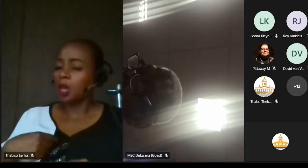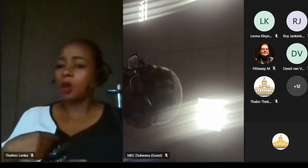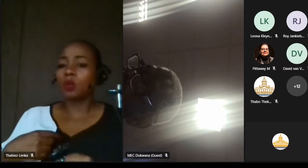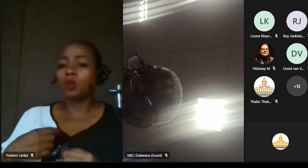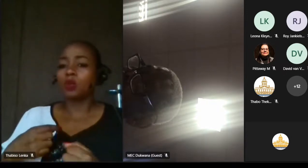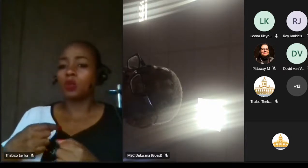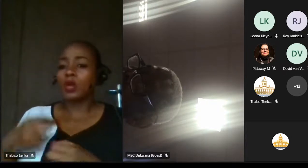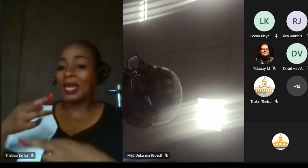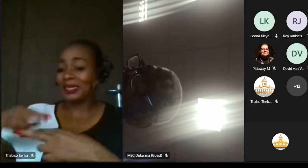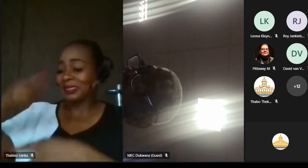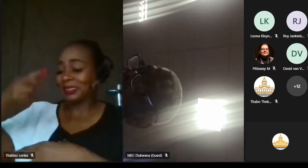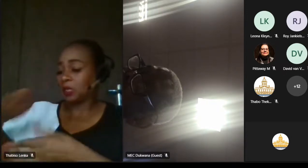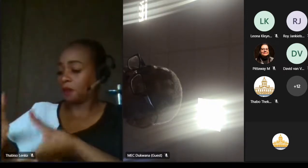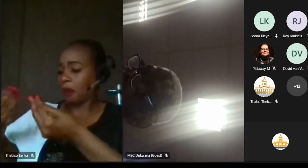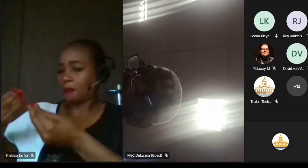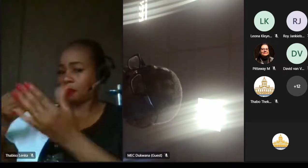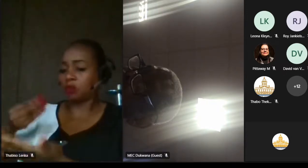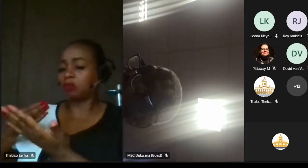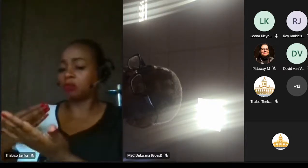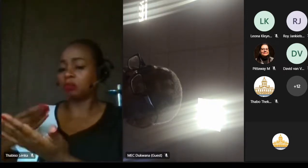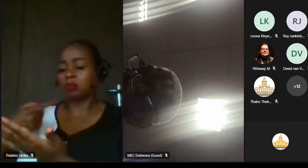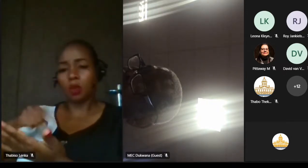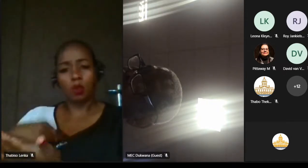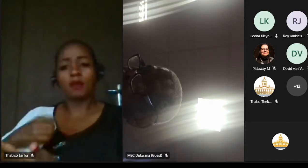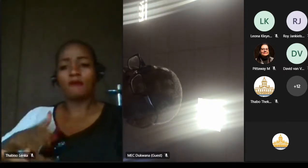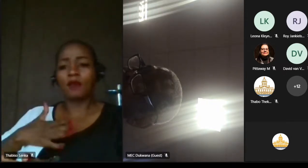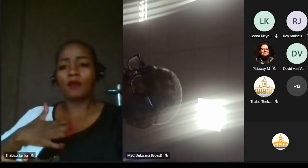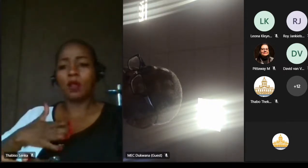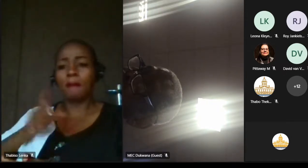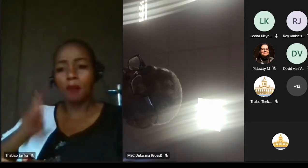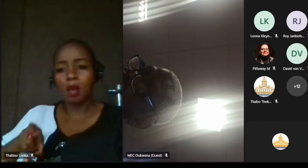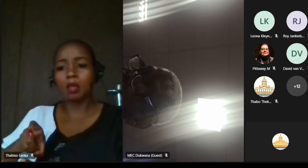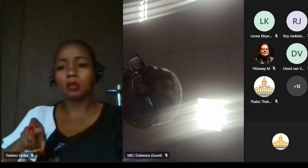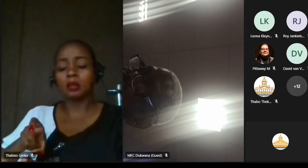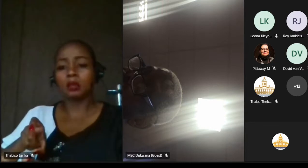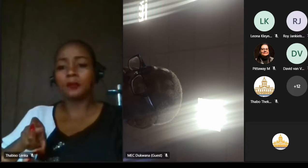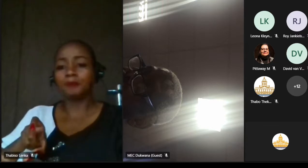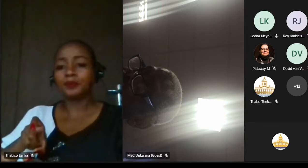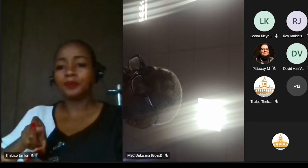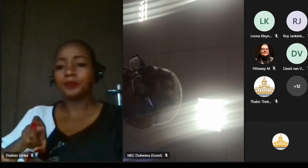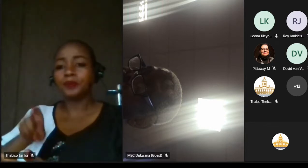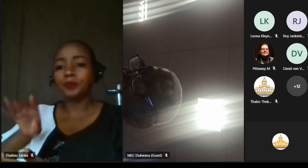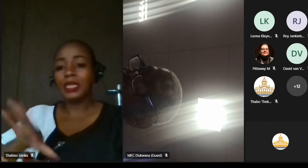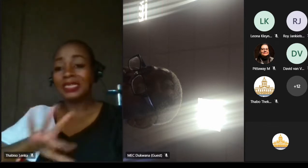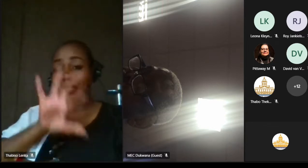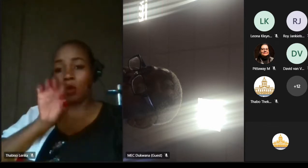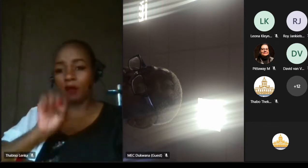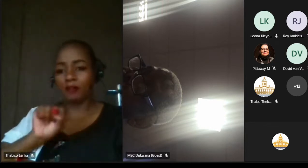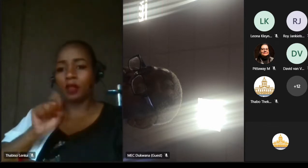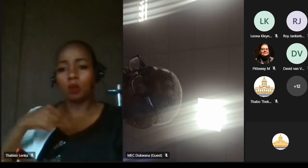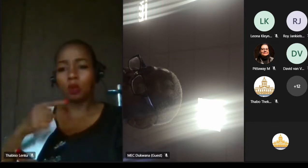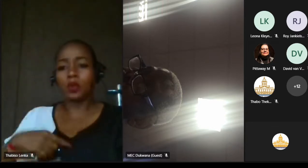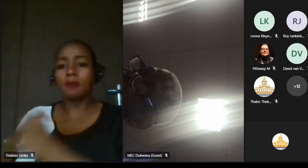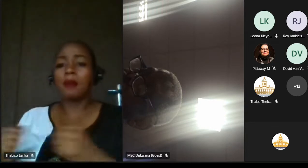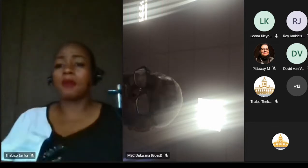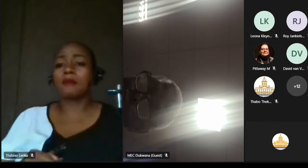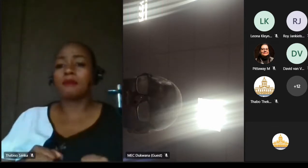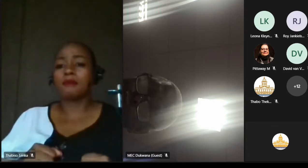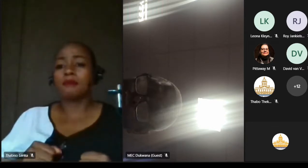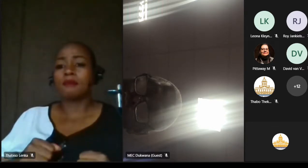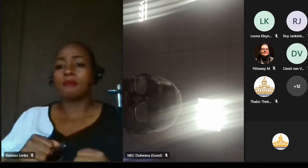the results completed, the ANC maintains its national footprints across the country. We remain the leading party